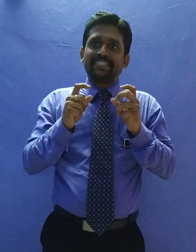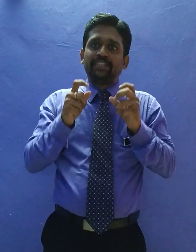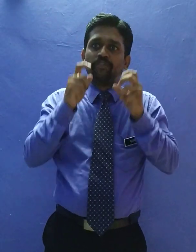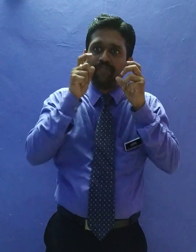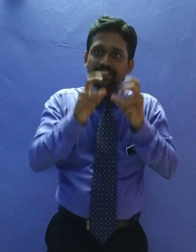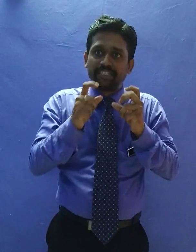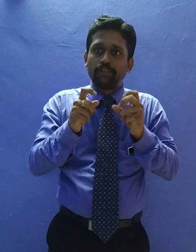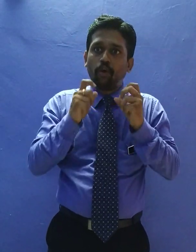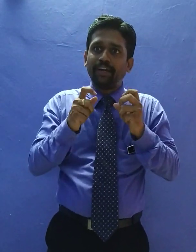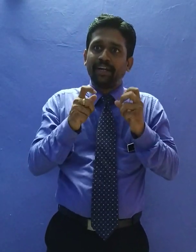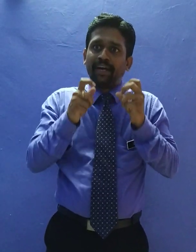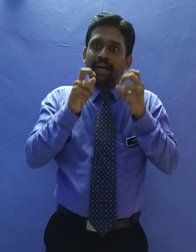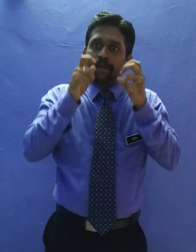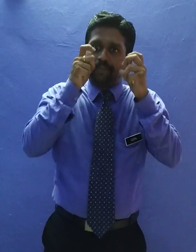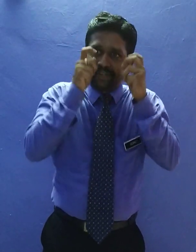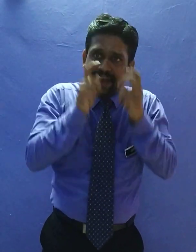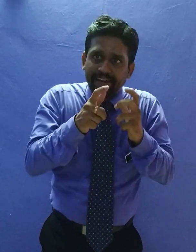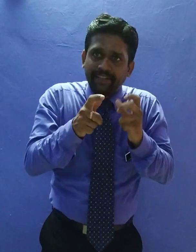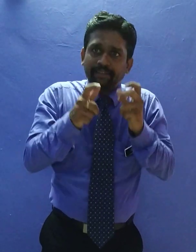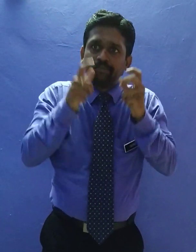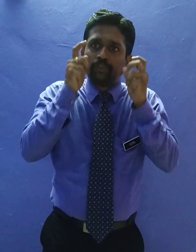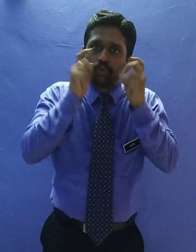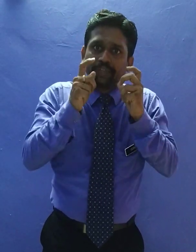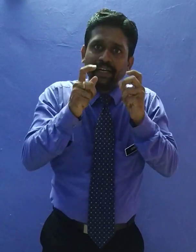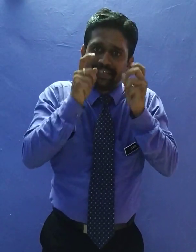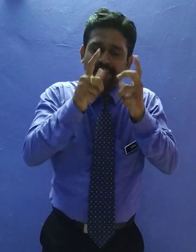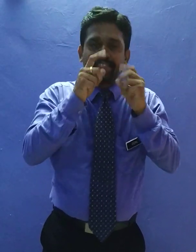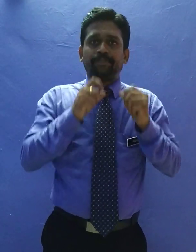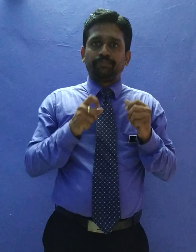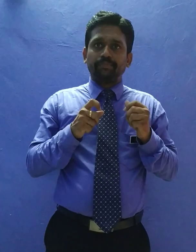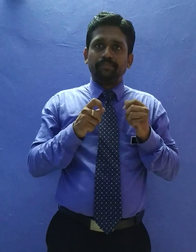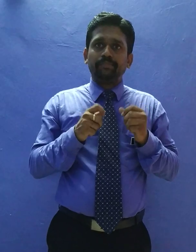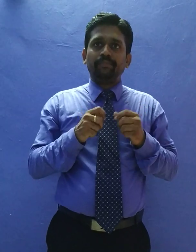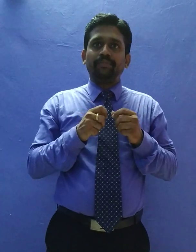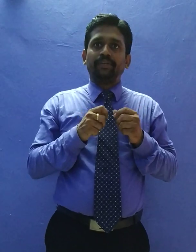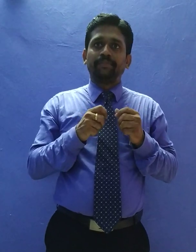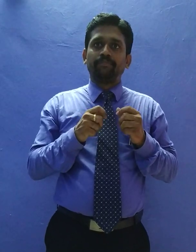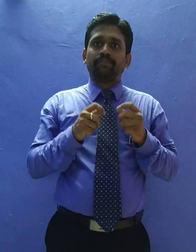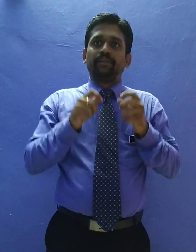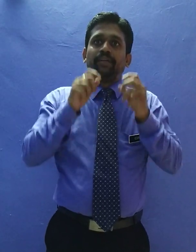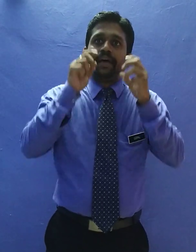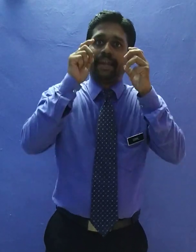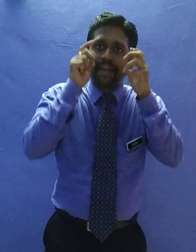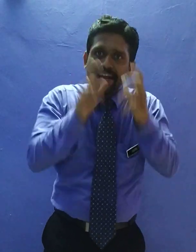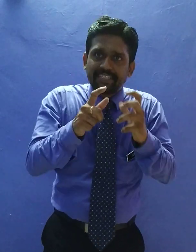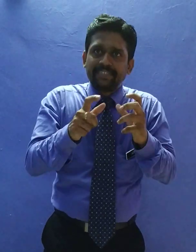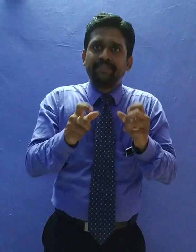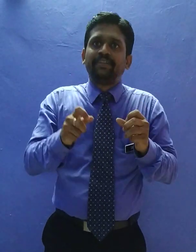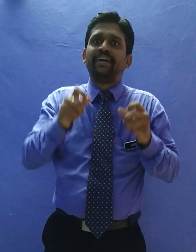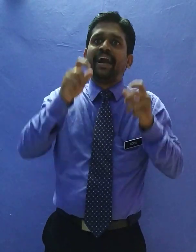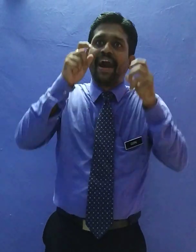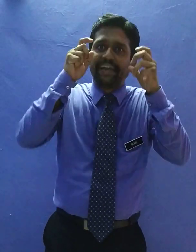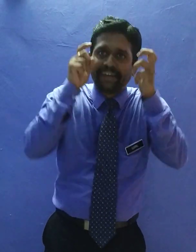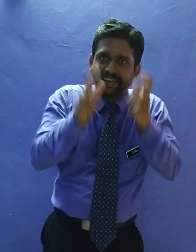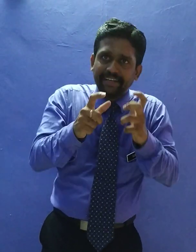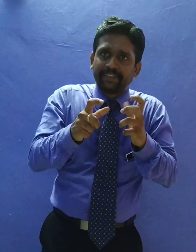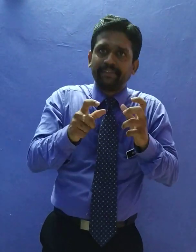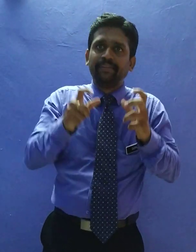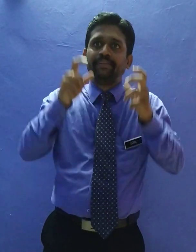else which is not pertaining to the task. Next, I created